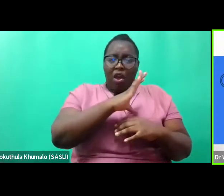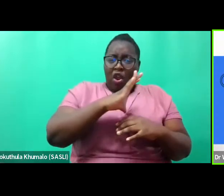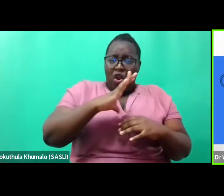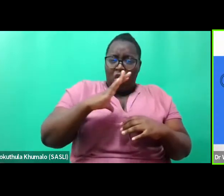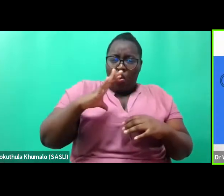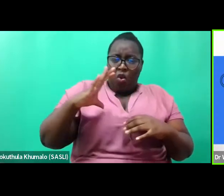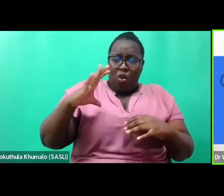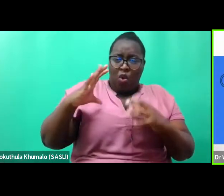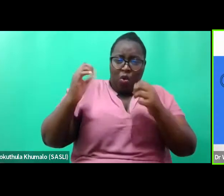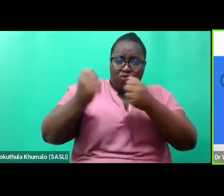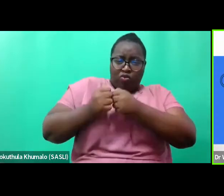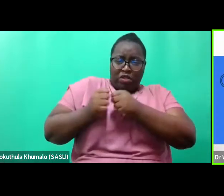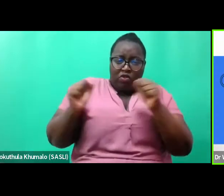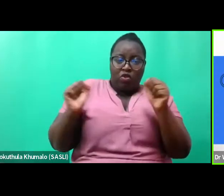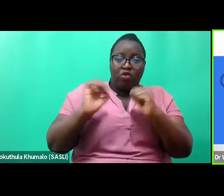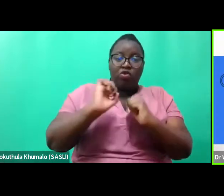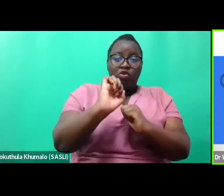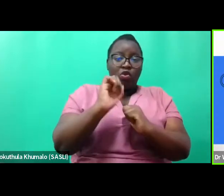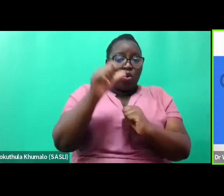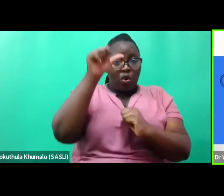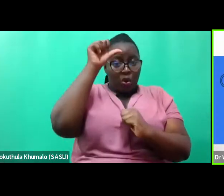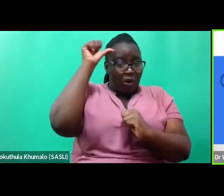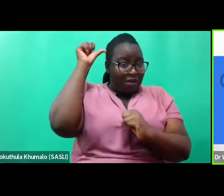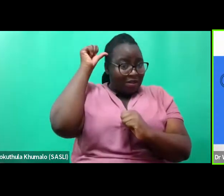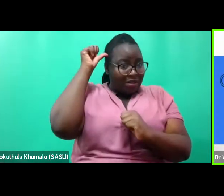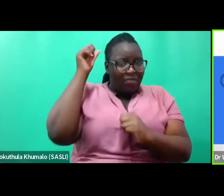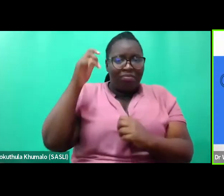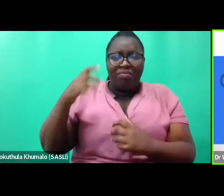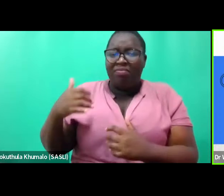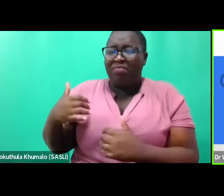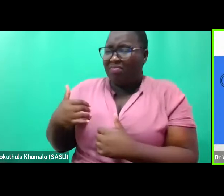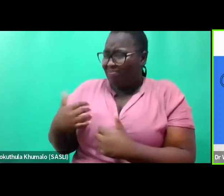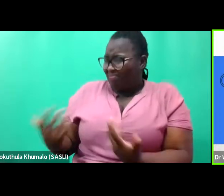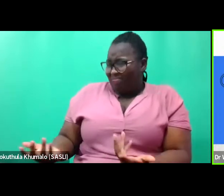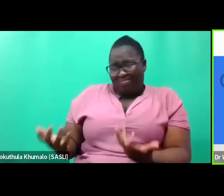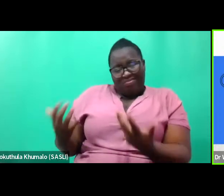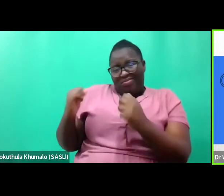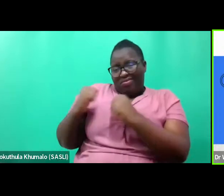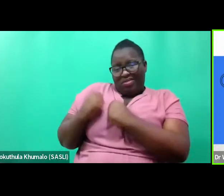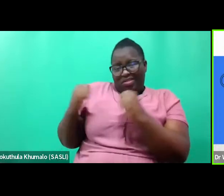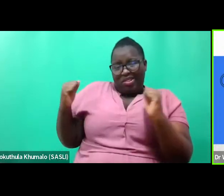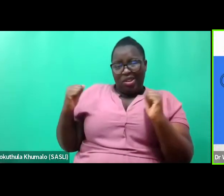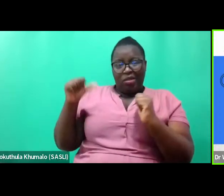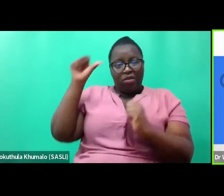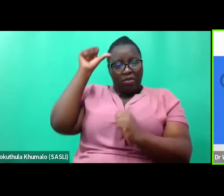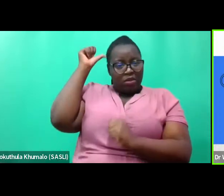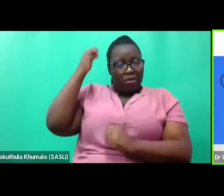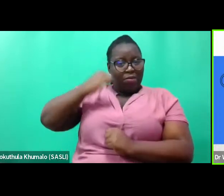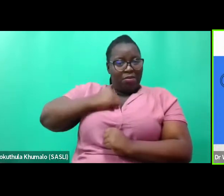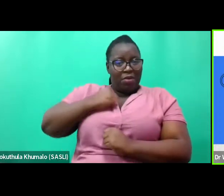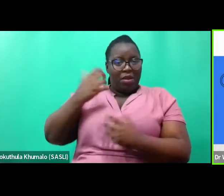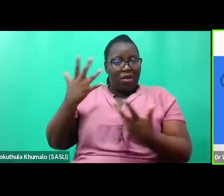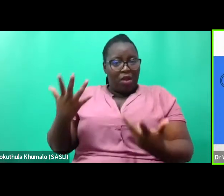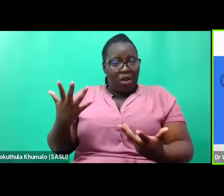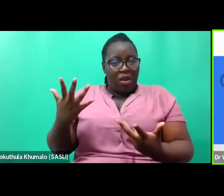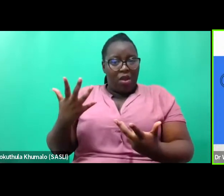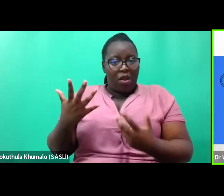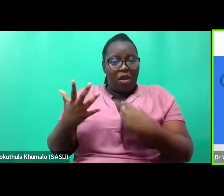autism? I didn't disclose my autism because my father ordered me not to.